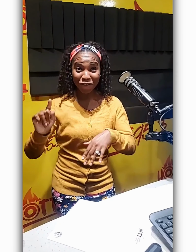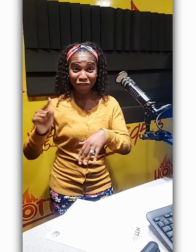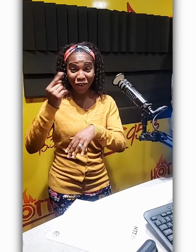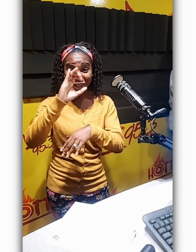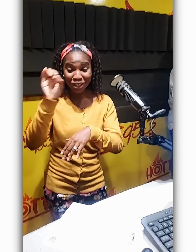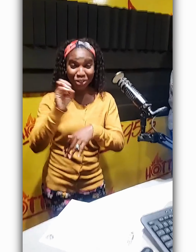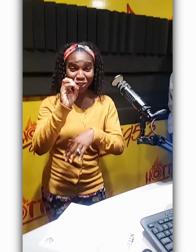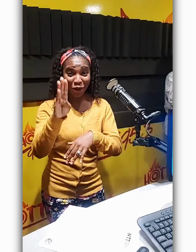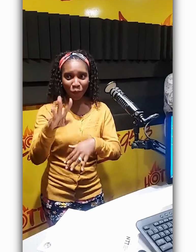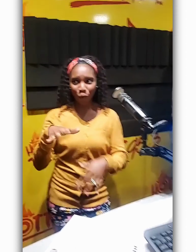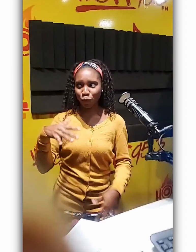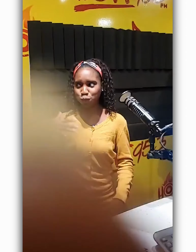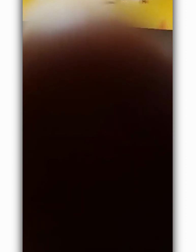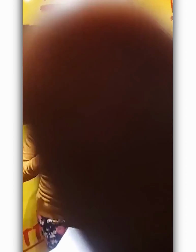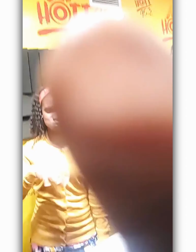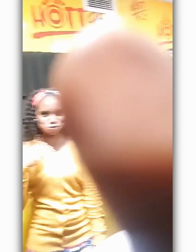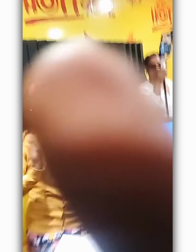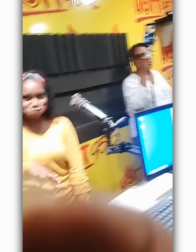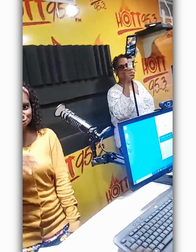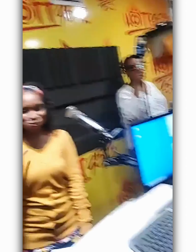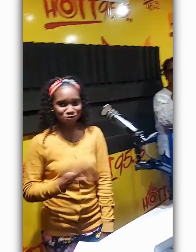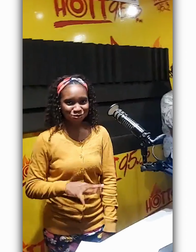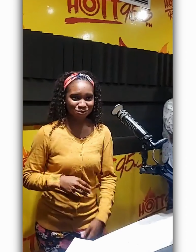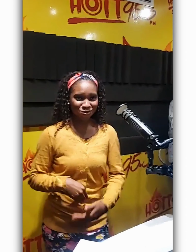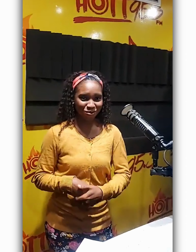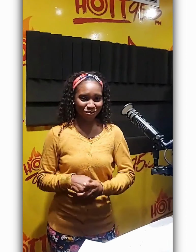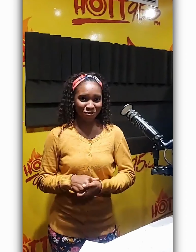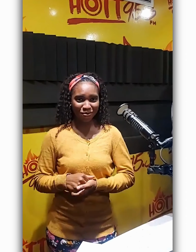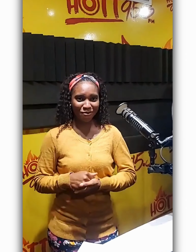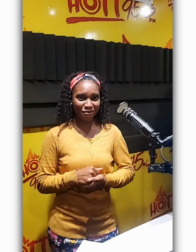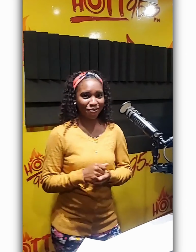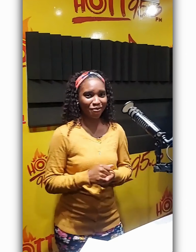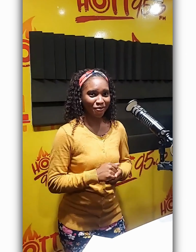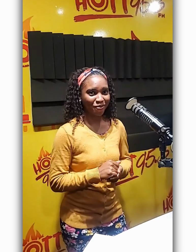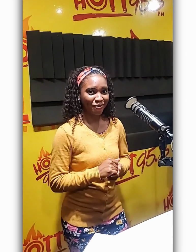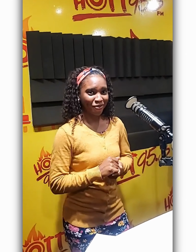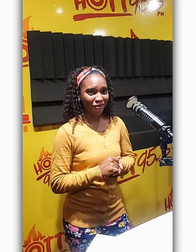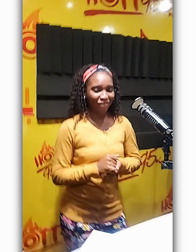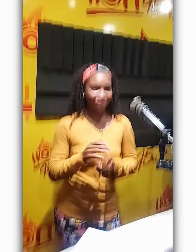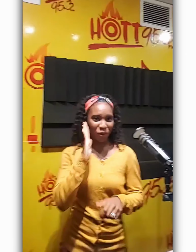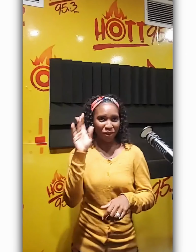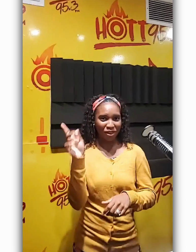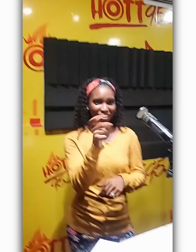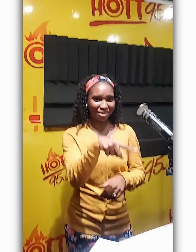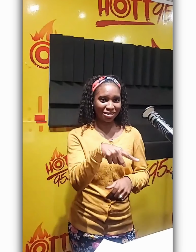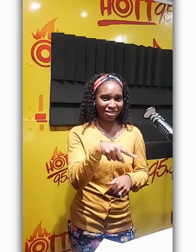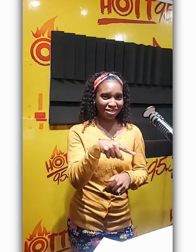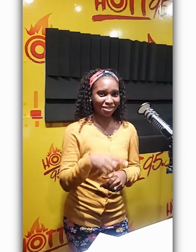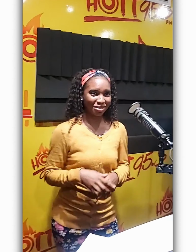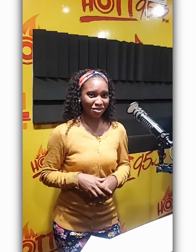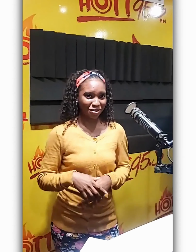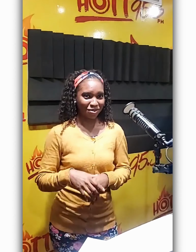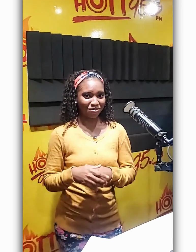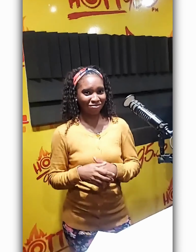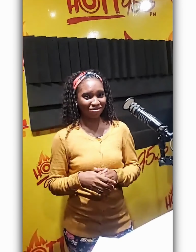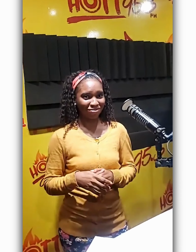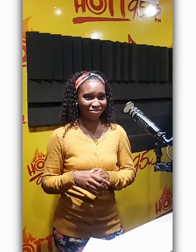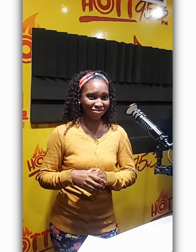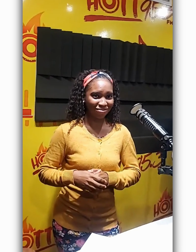like that, like that experience, right? I can ask you a question. Then I want to ask him, you as an able-bodied